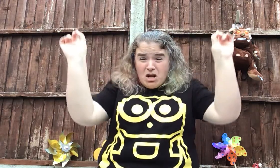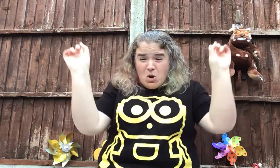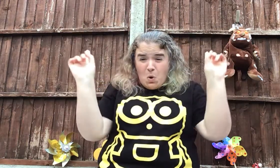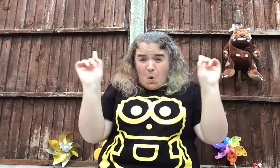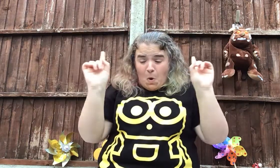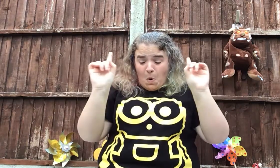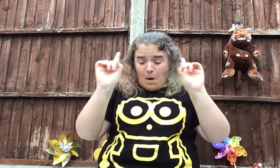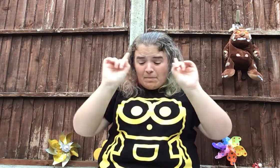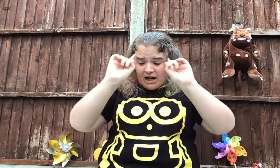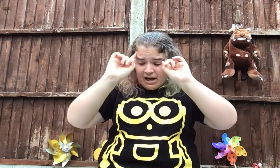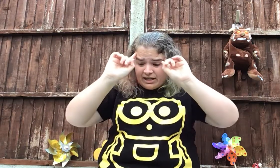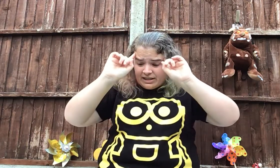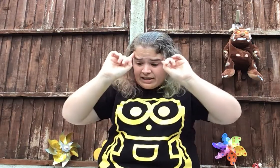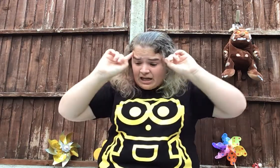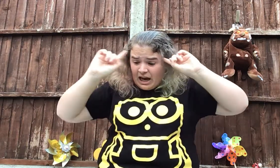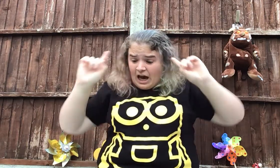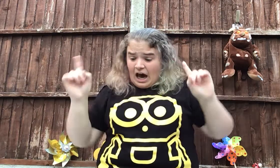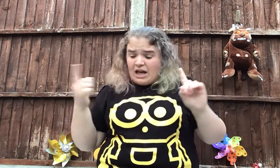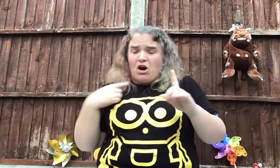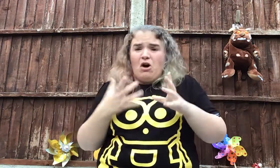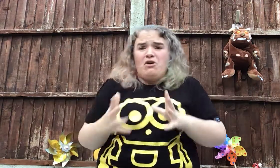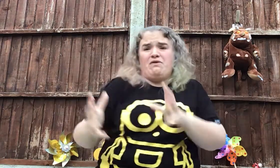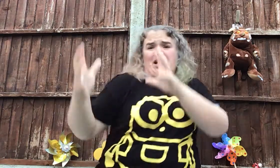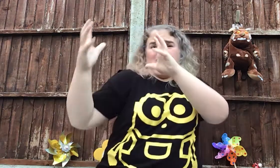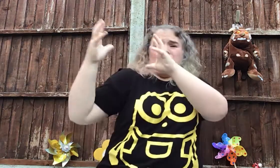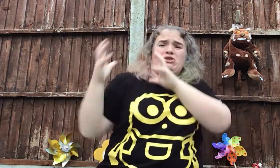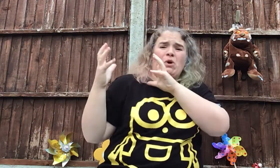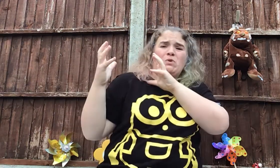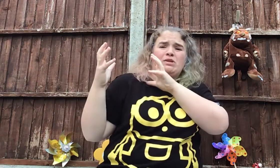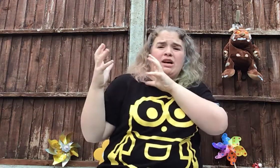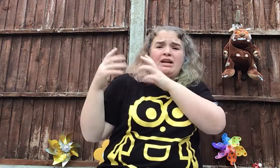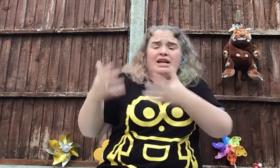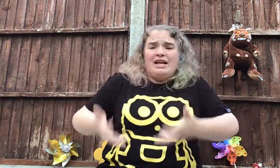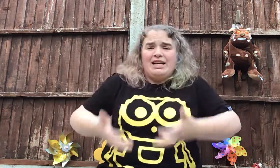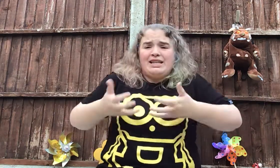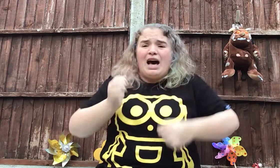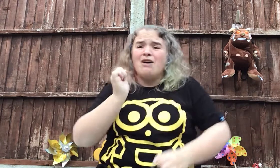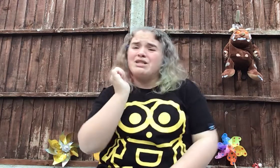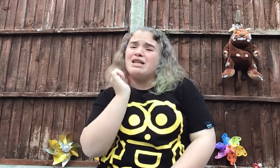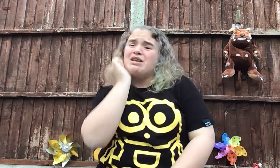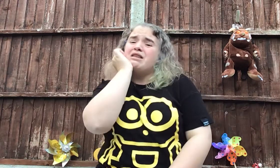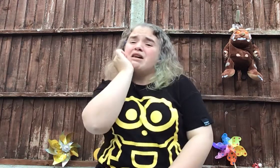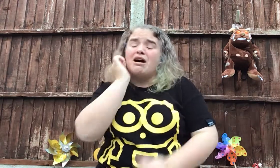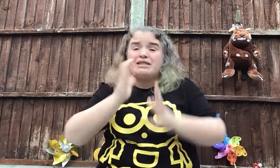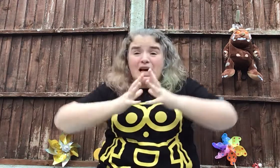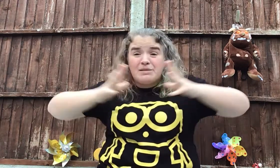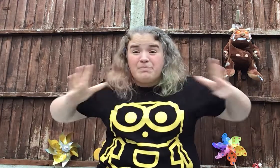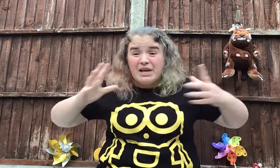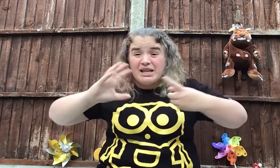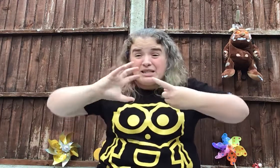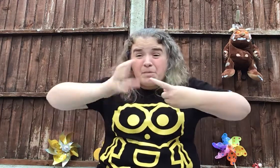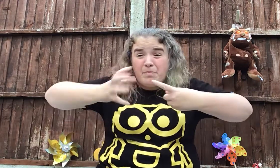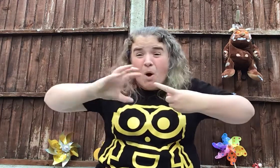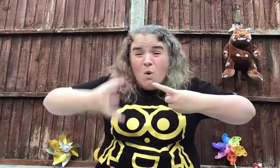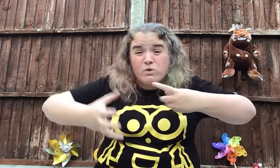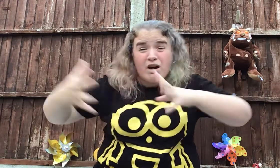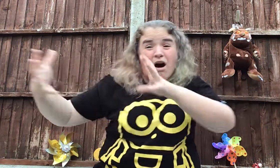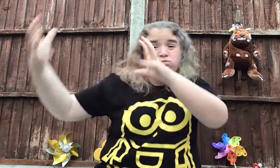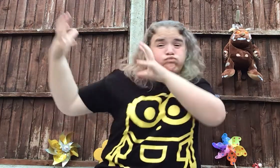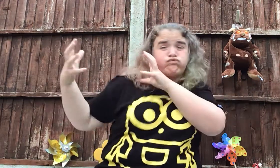ears are enormous, and over his shoulder He carries a nut as big as a boulder.